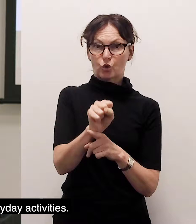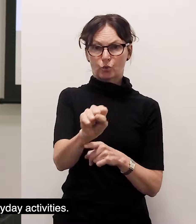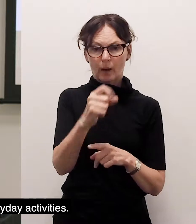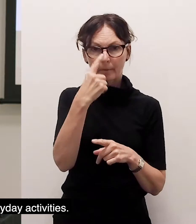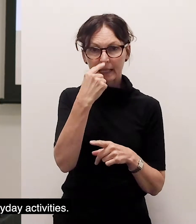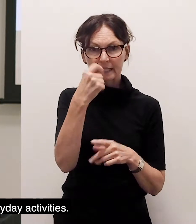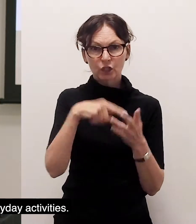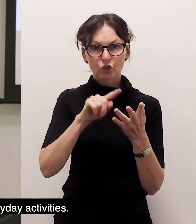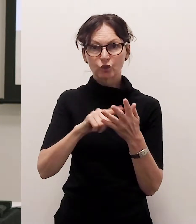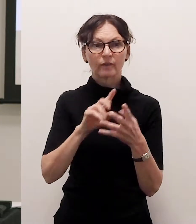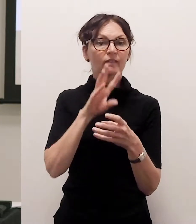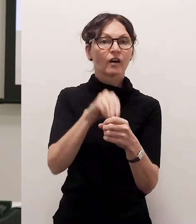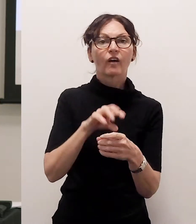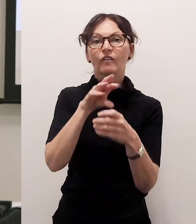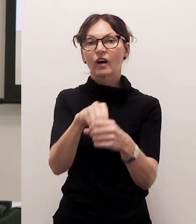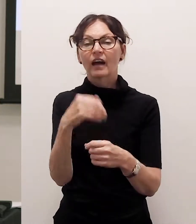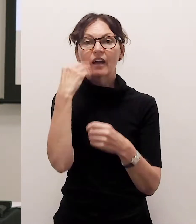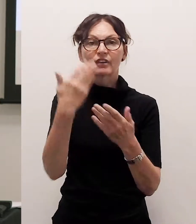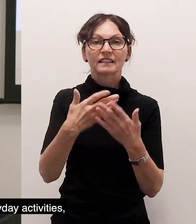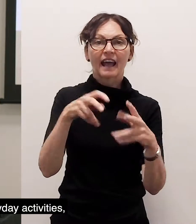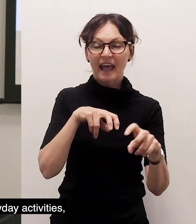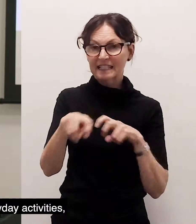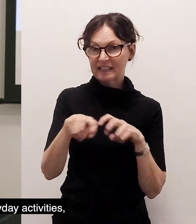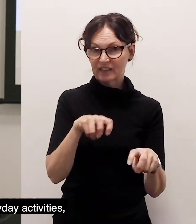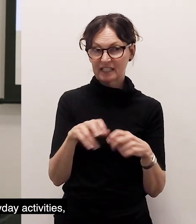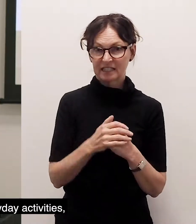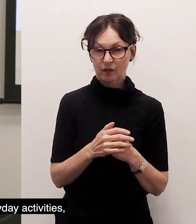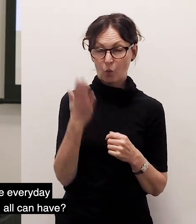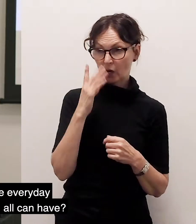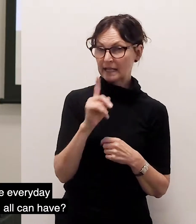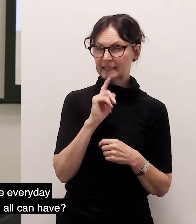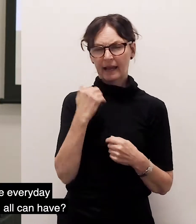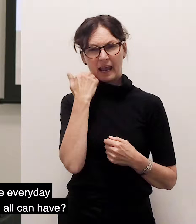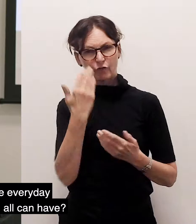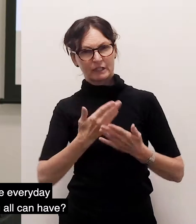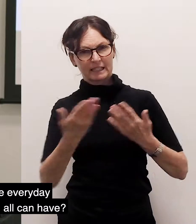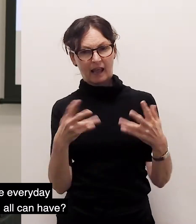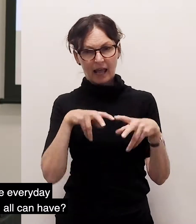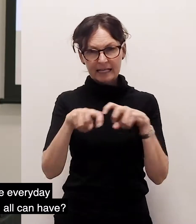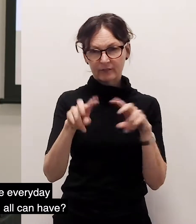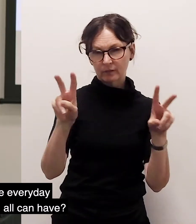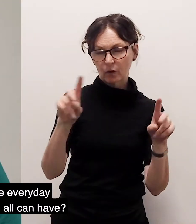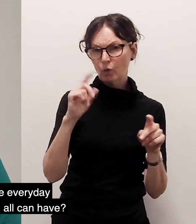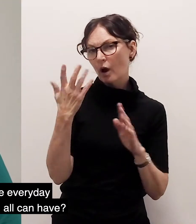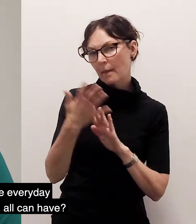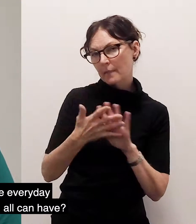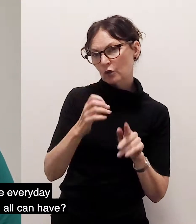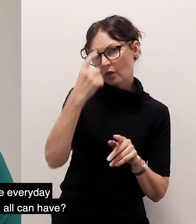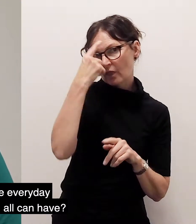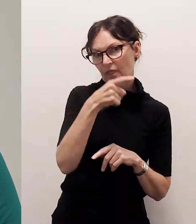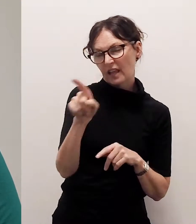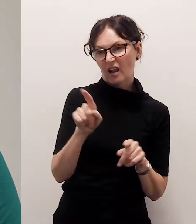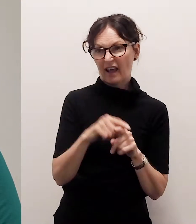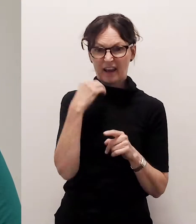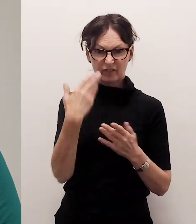part in everyday activities. When I say everyday activities, what are some everyday activities that you all can